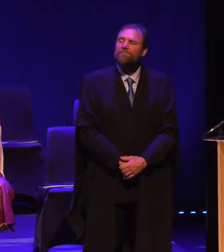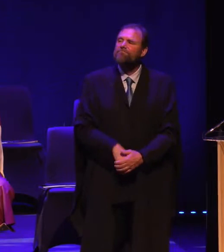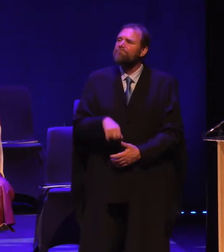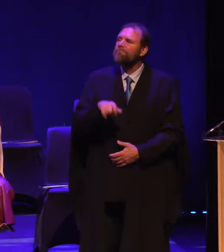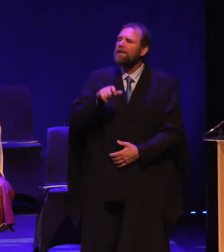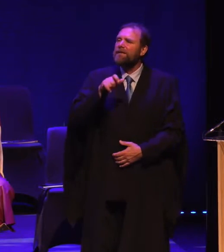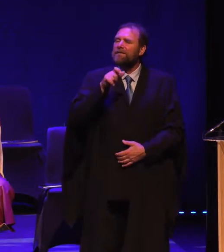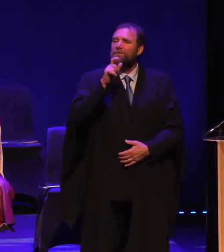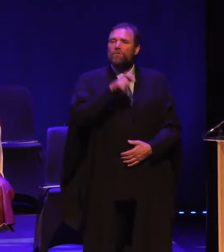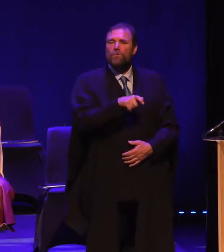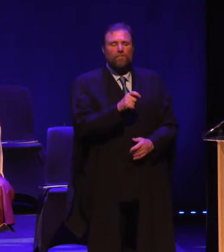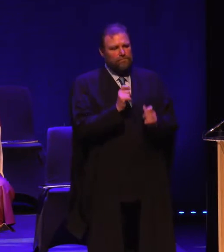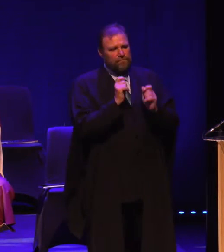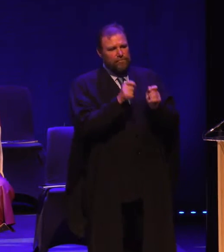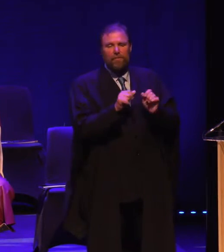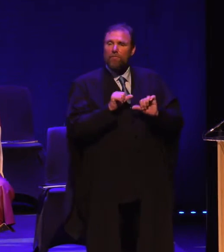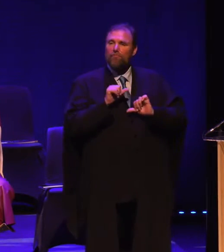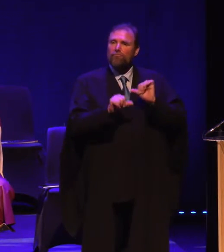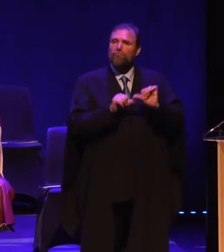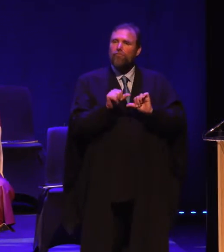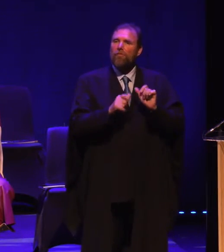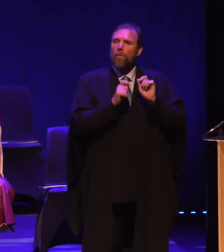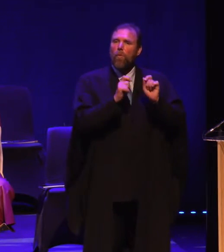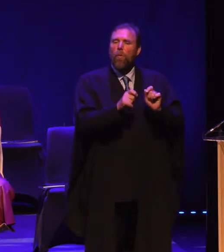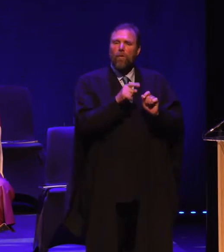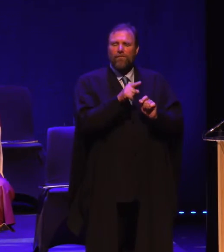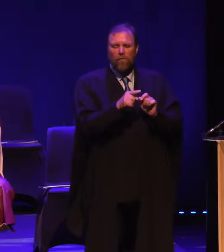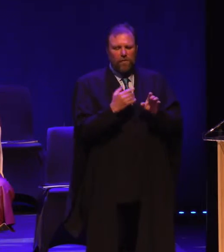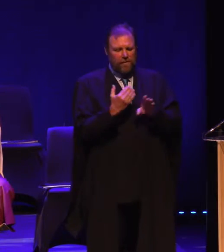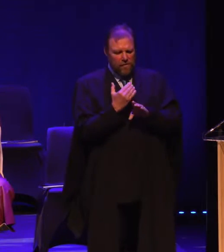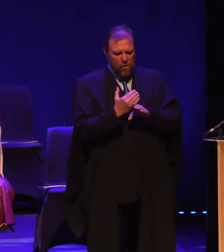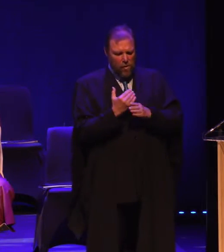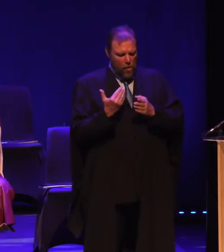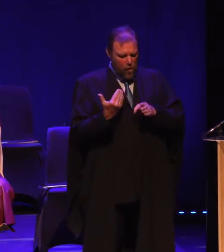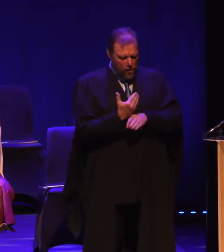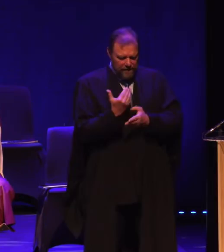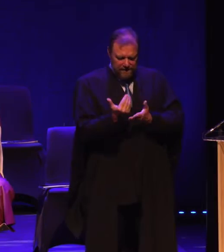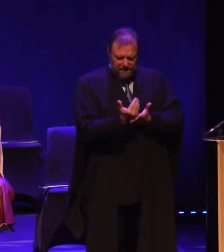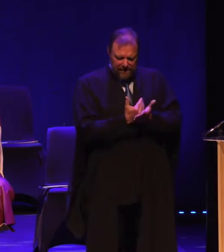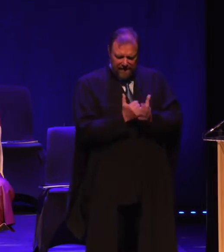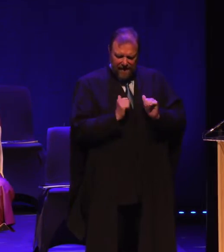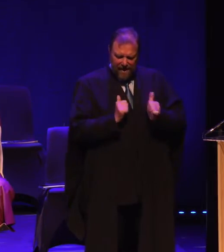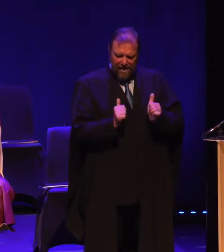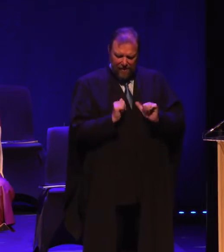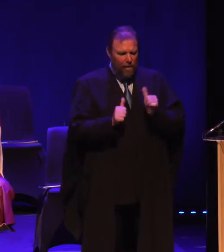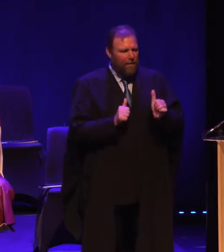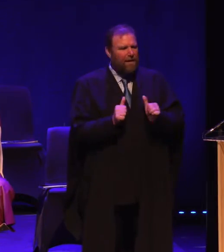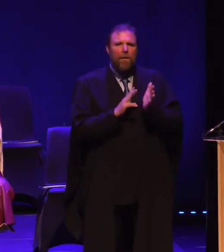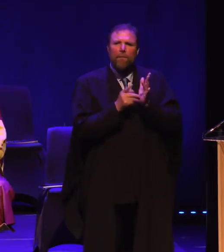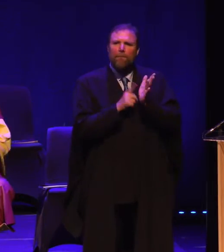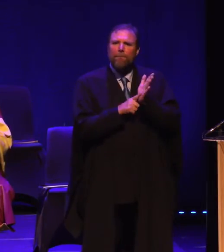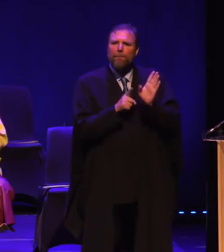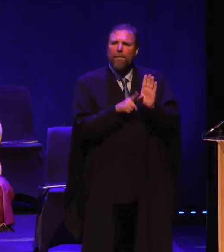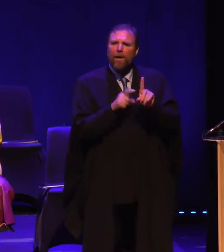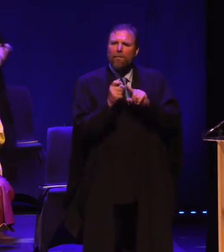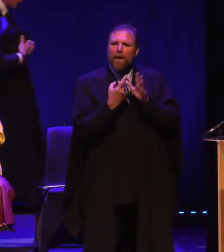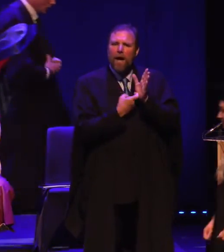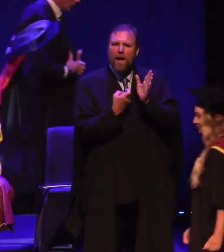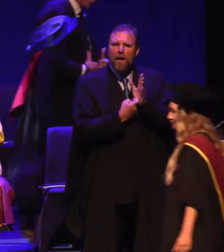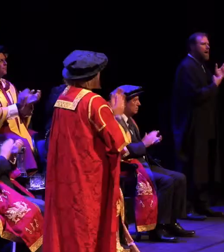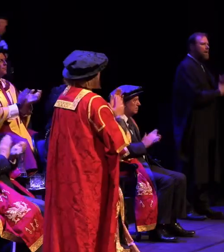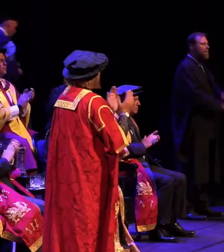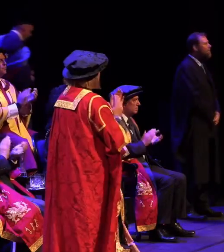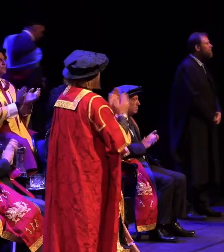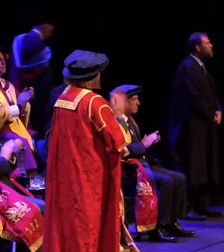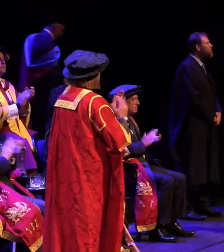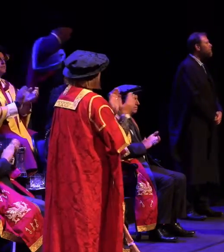has gained the Programme Award for the MSc Occupational Safety, Health and Wellbeing. Molly Farr.